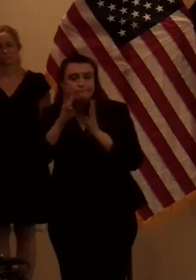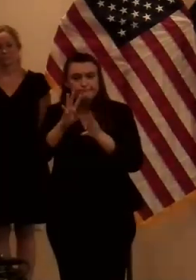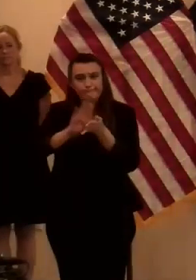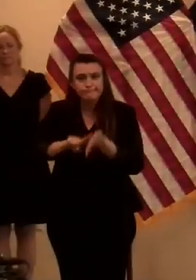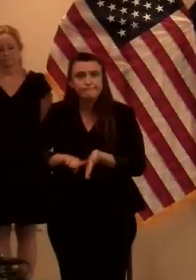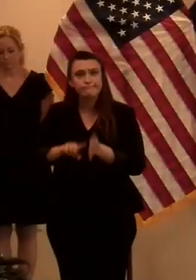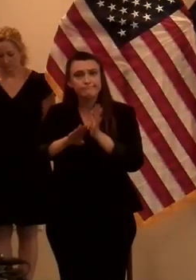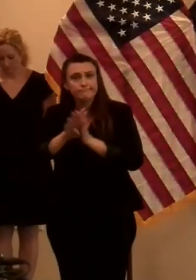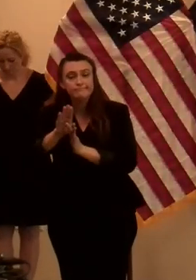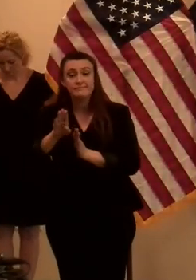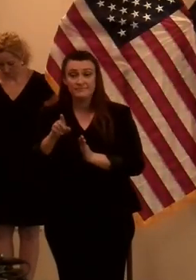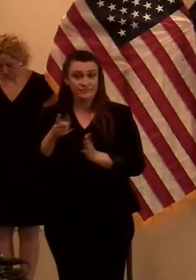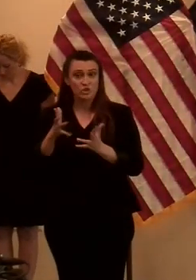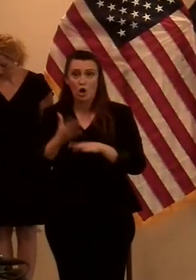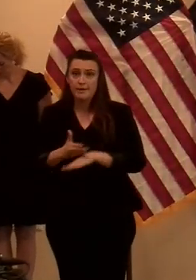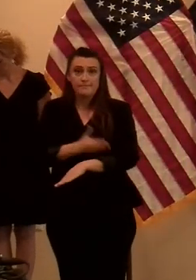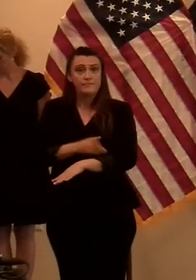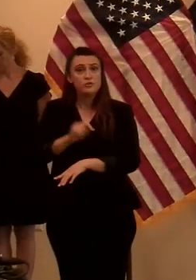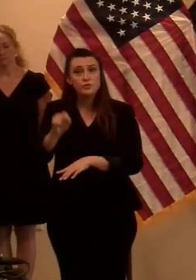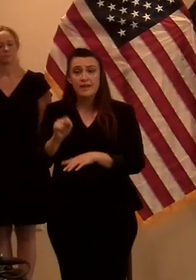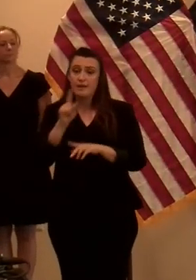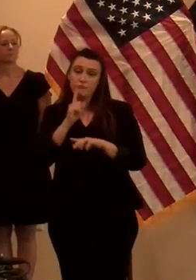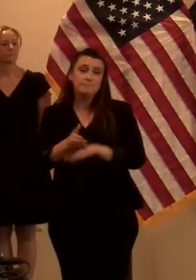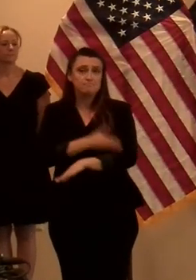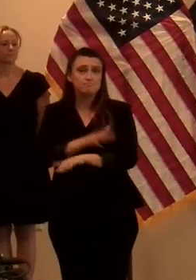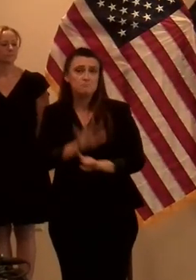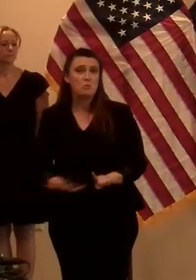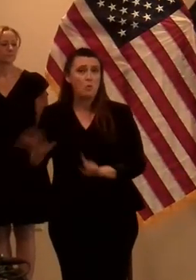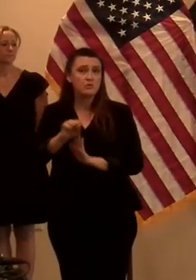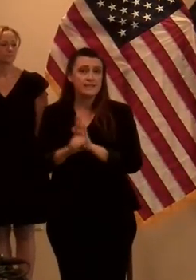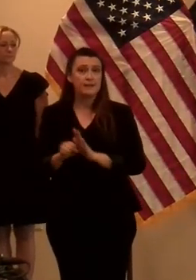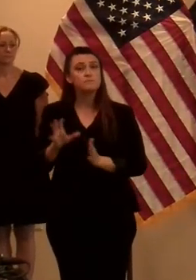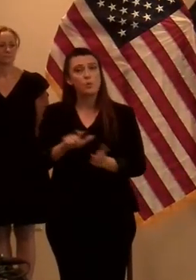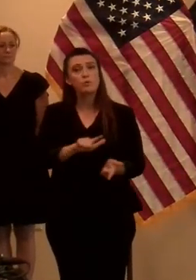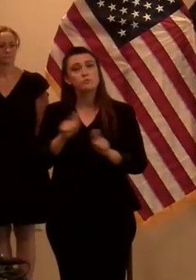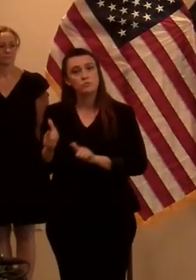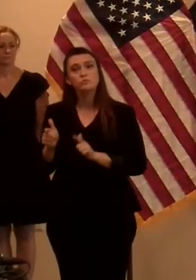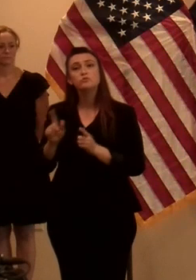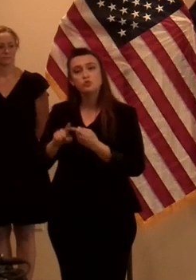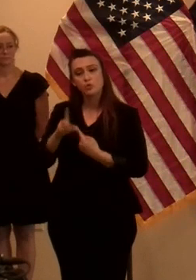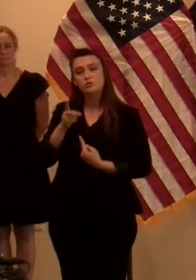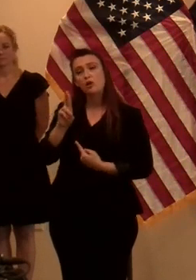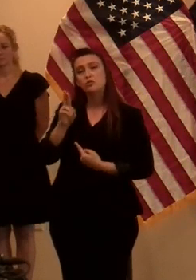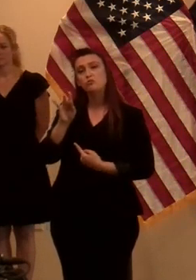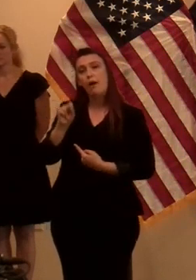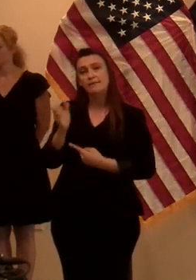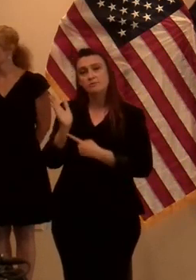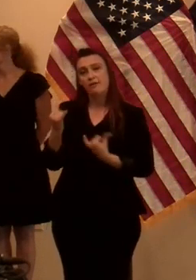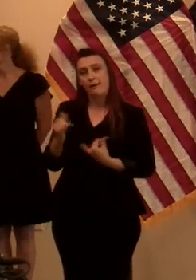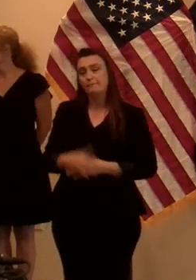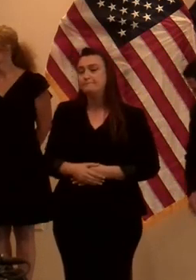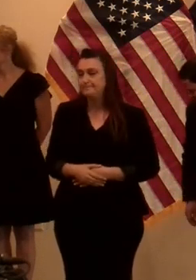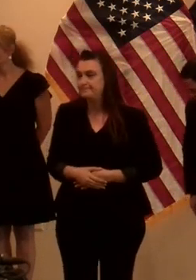in Tucson and across the state of Arizona. And with that, I'll turn it over to Dr. Robbins.